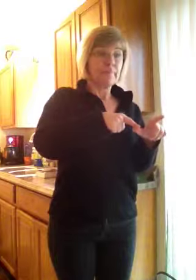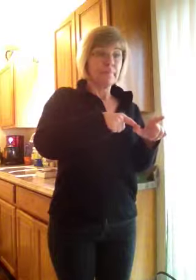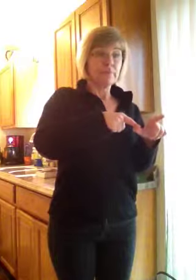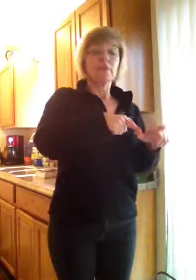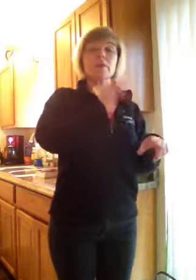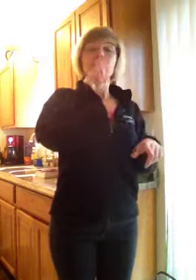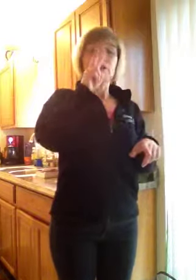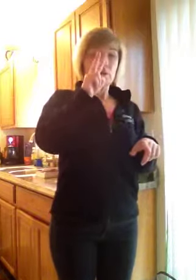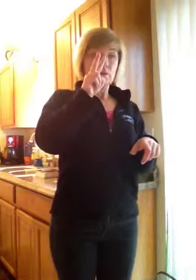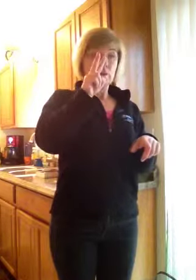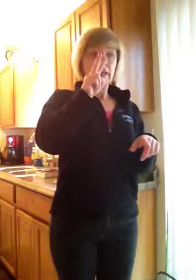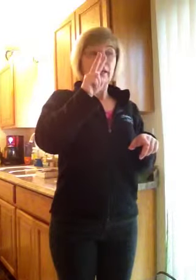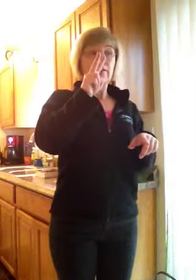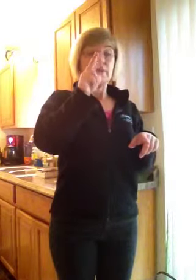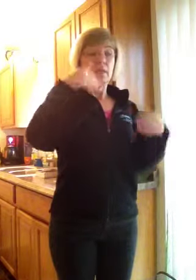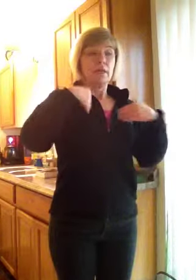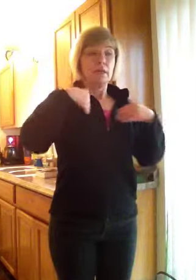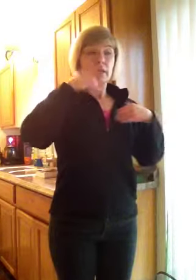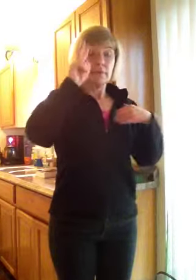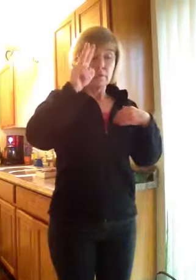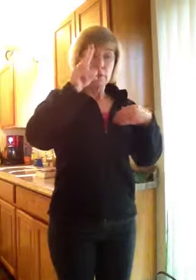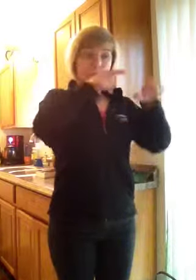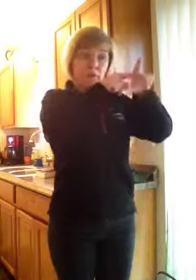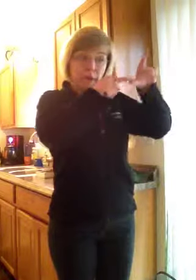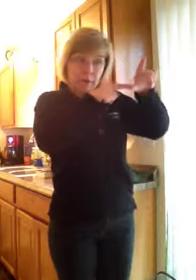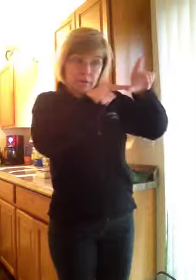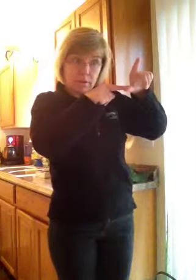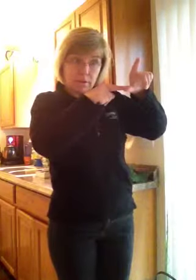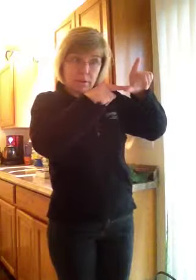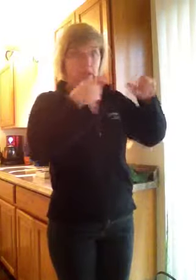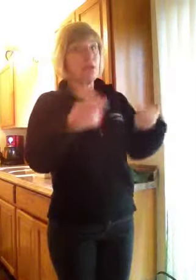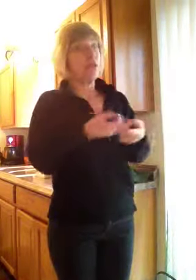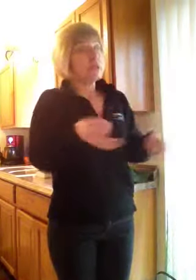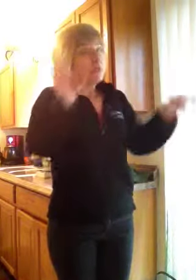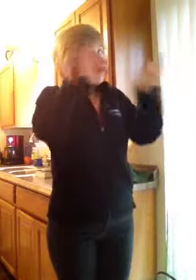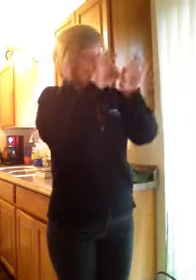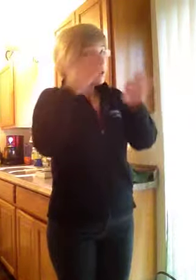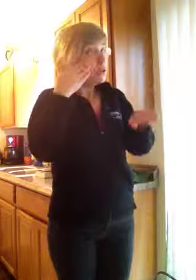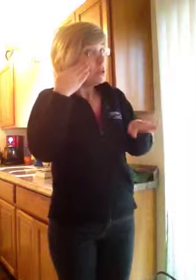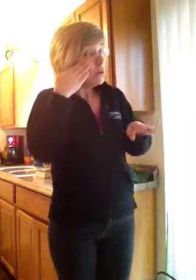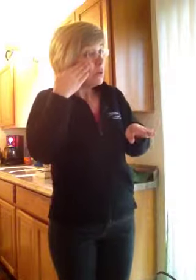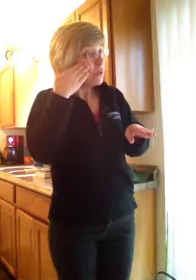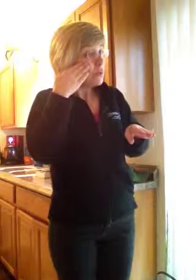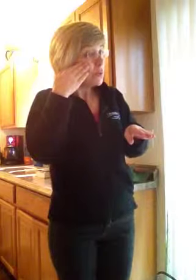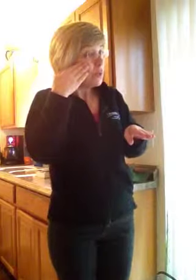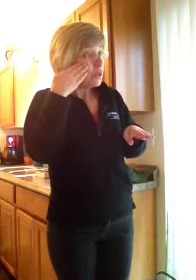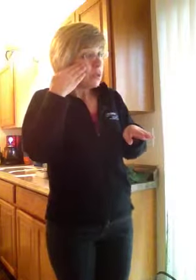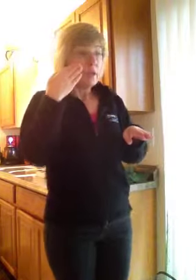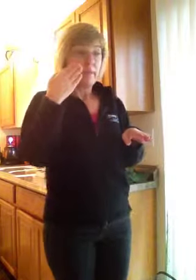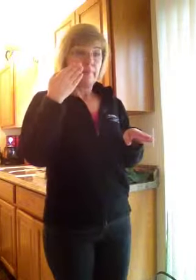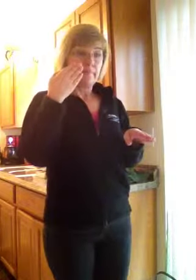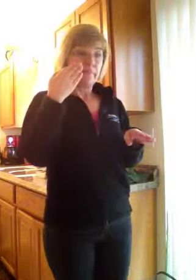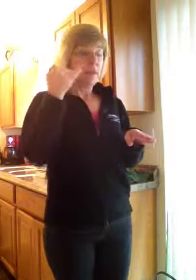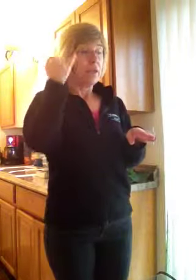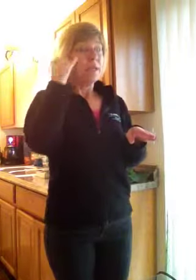it is. That's important to know so you don't get tricked. For any given triangle, just because you see one acute angle, that